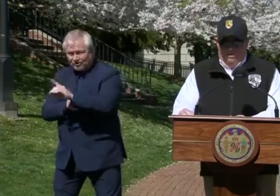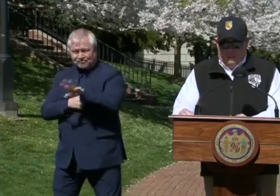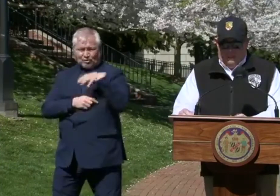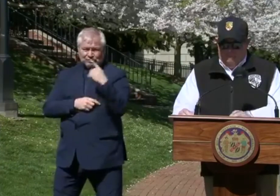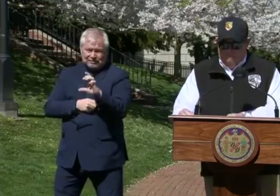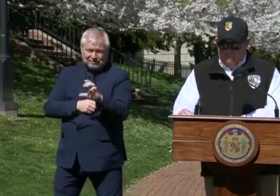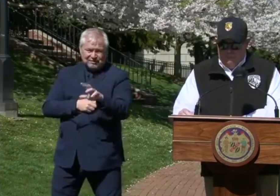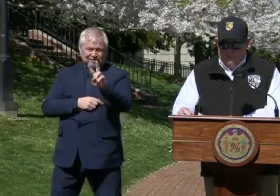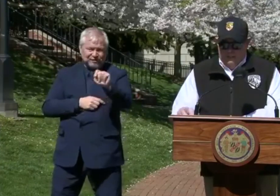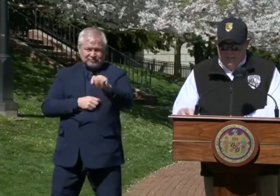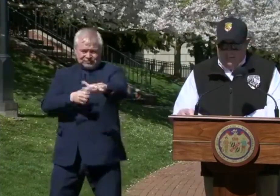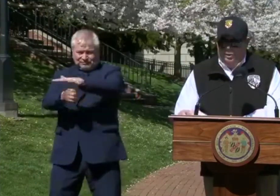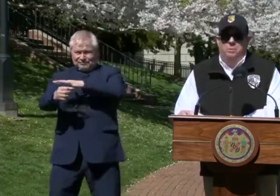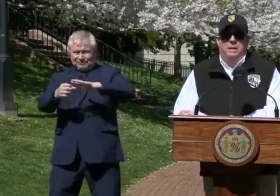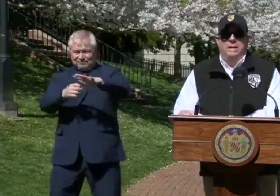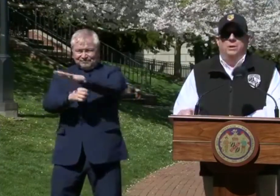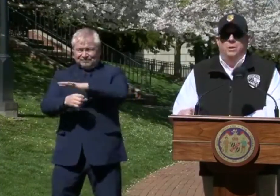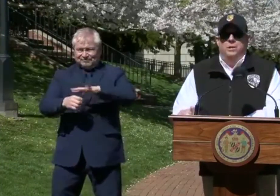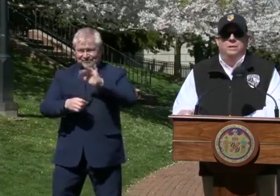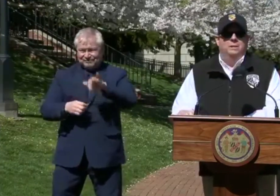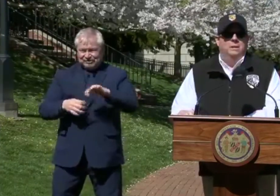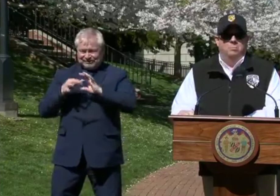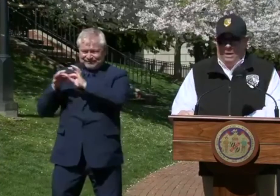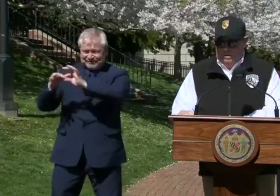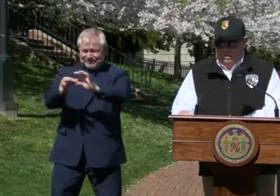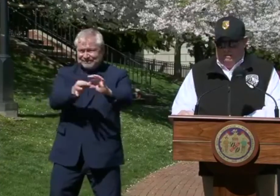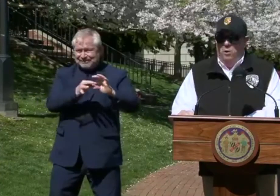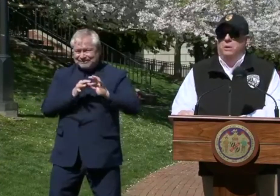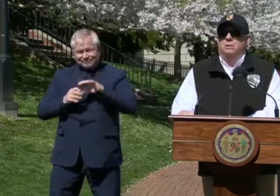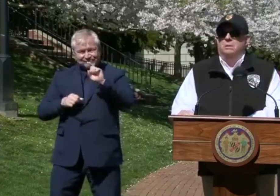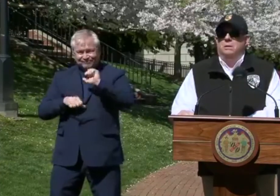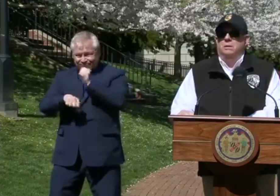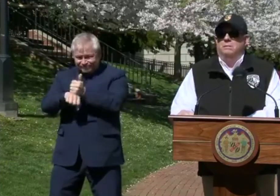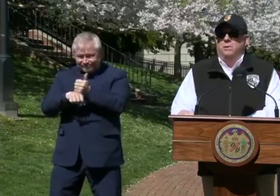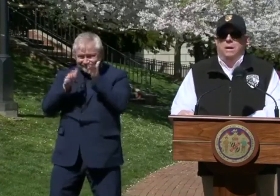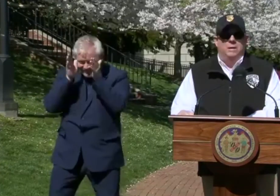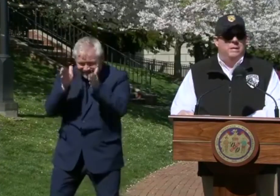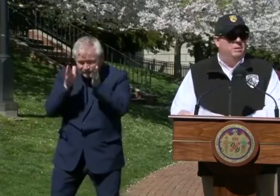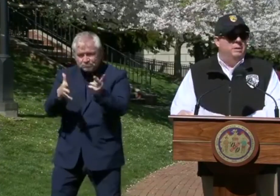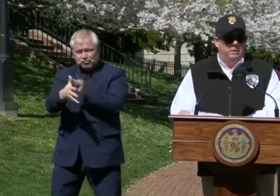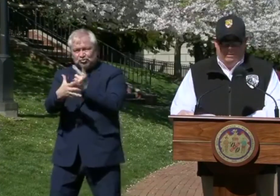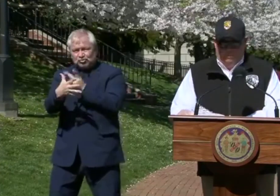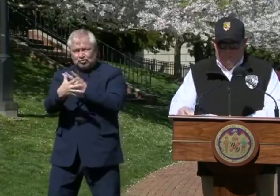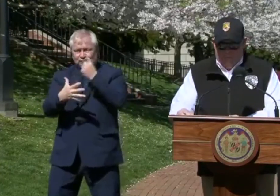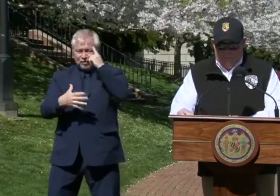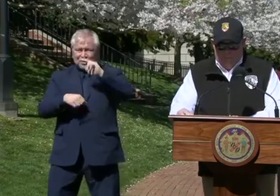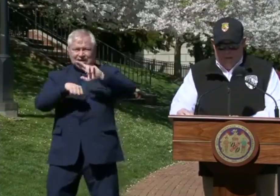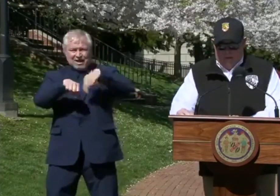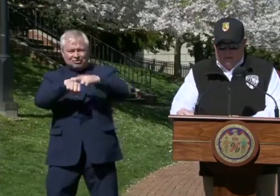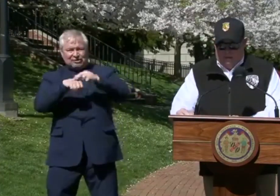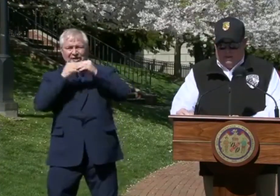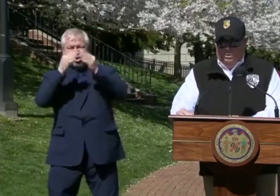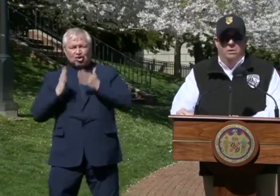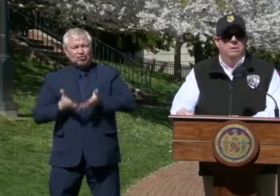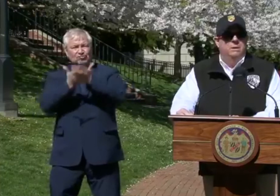and Virginia, needs to be an urgent priority focus for our national leaders. It